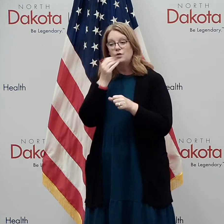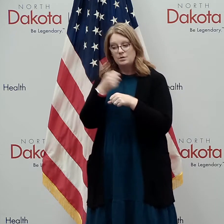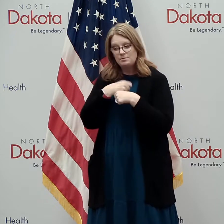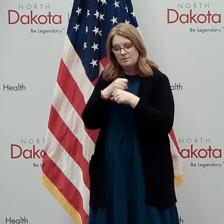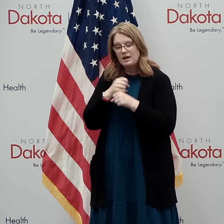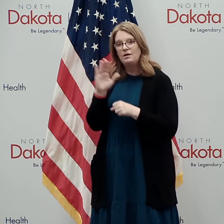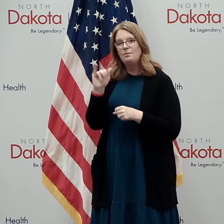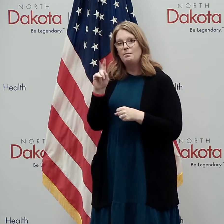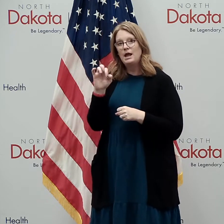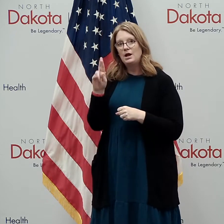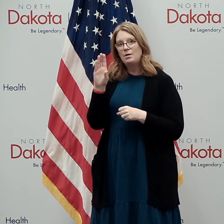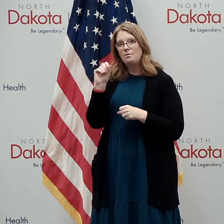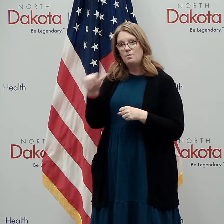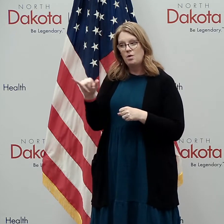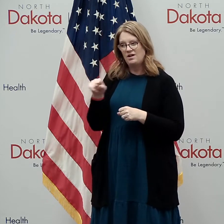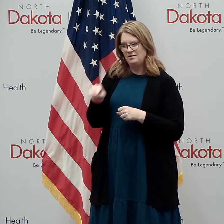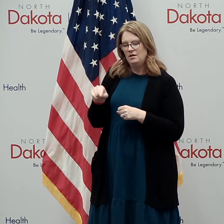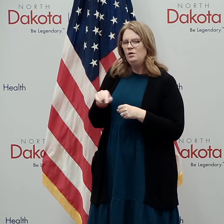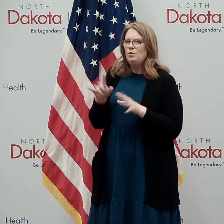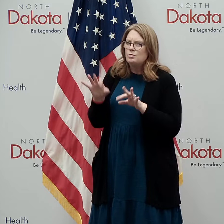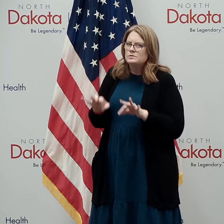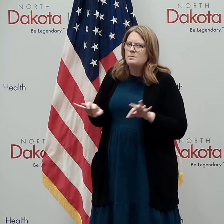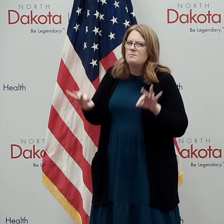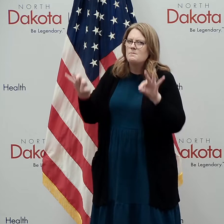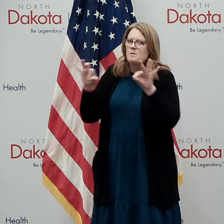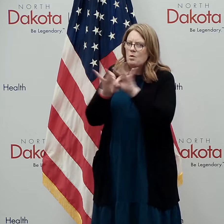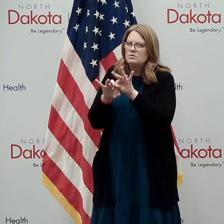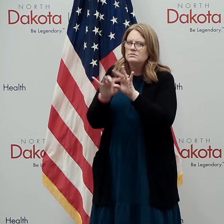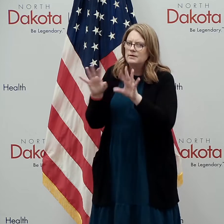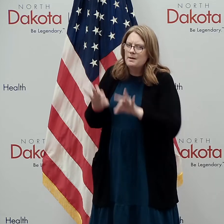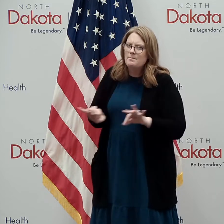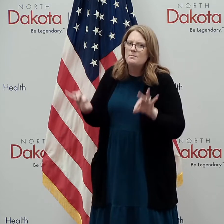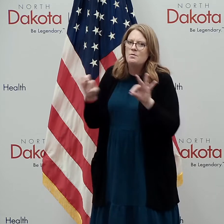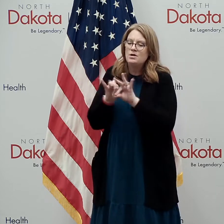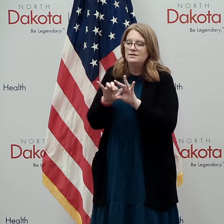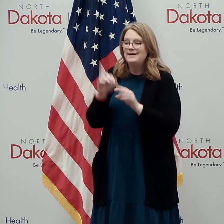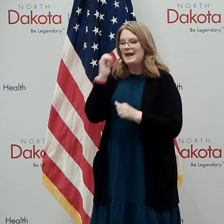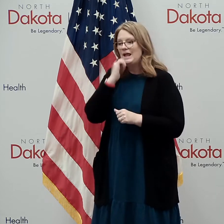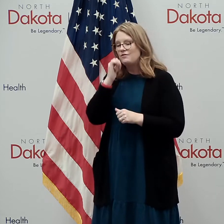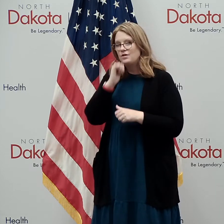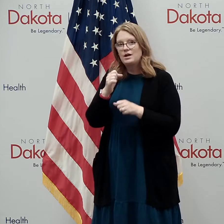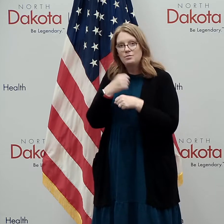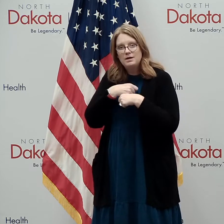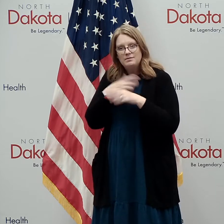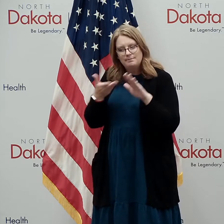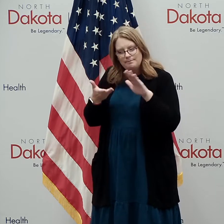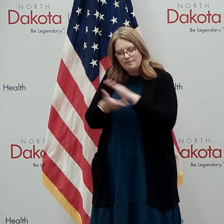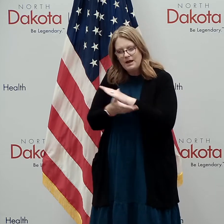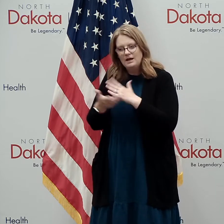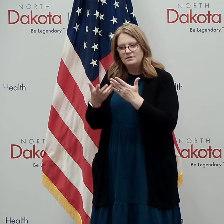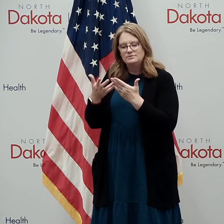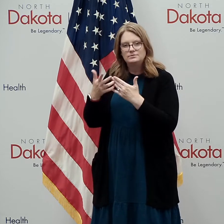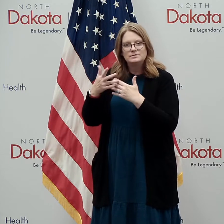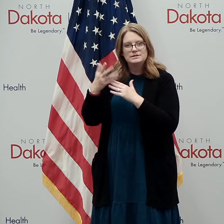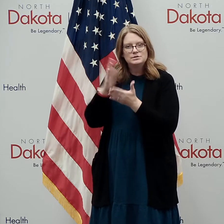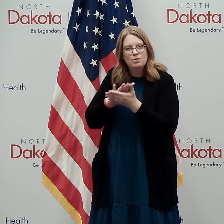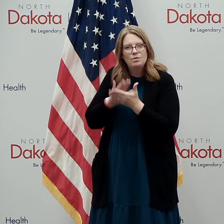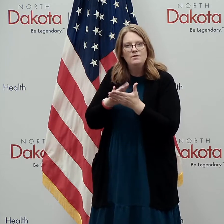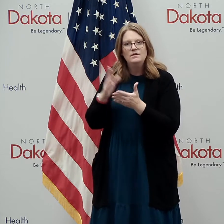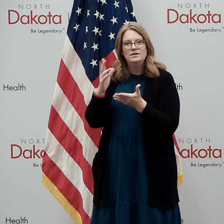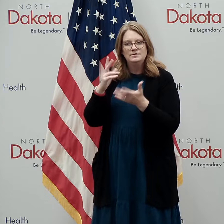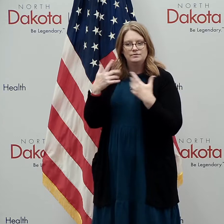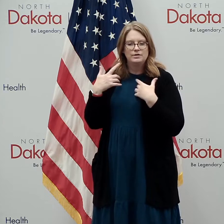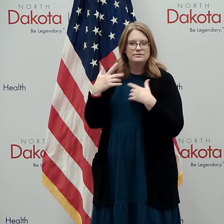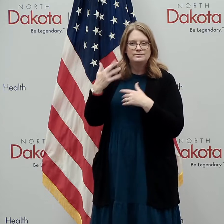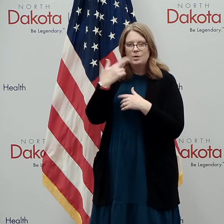Boy is part of America's critical infrastructure industries. Every day we make food products for our state's schools, restaurants,